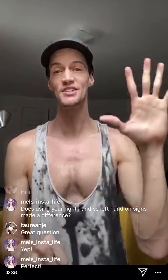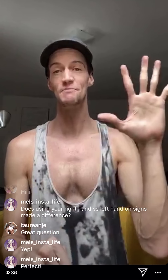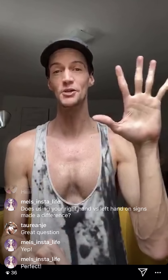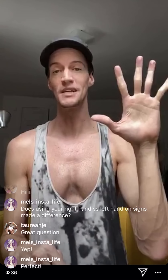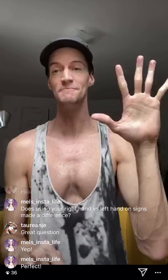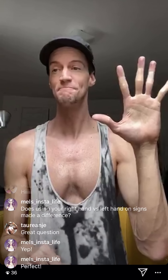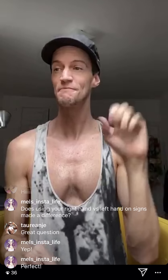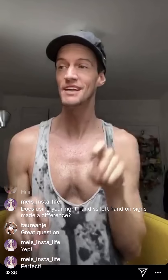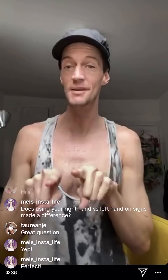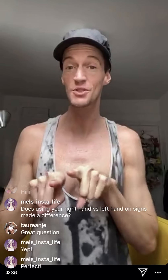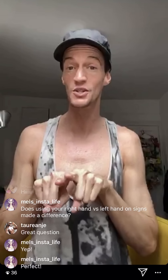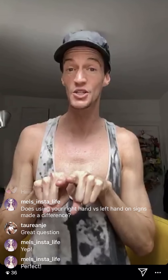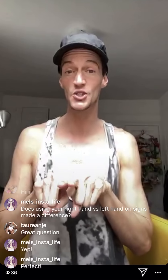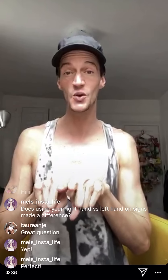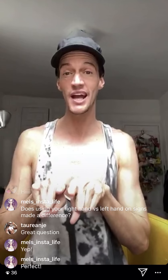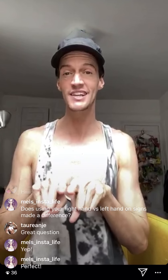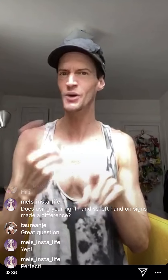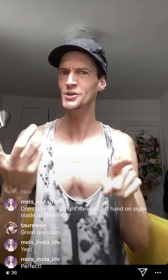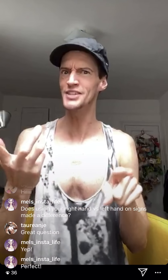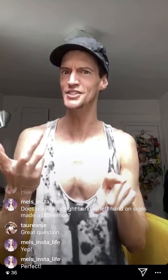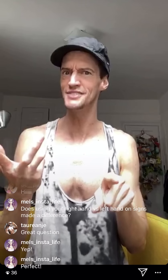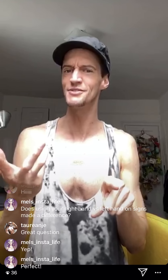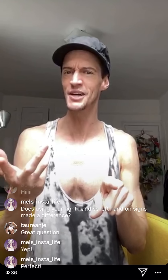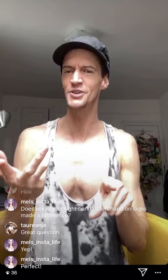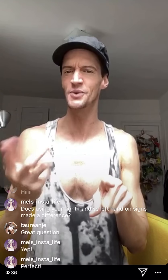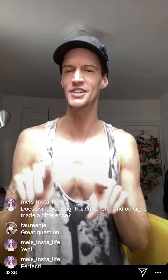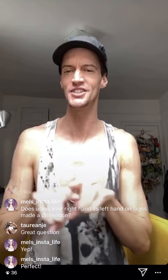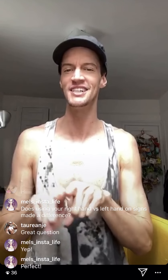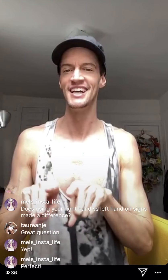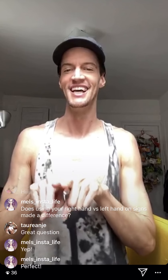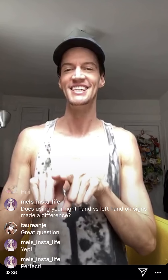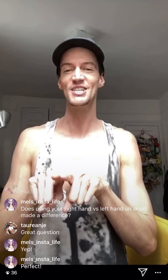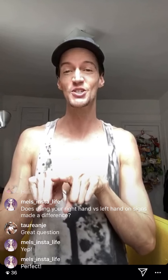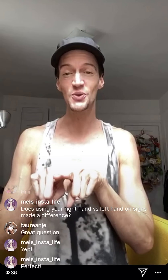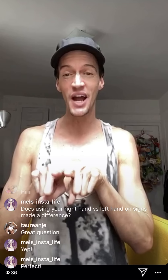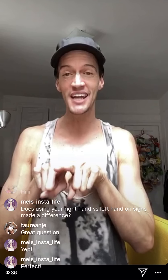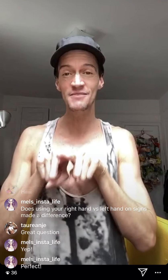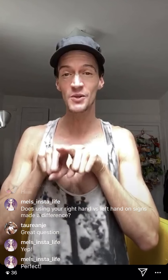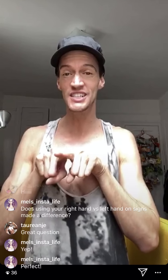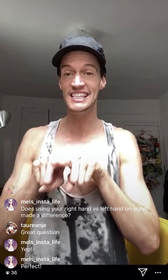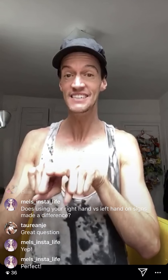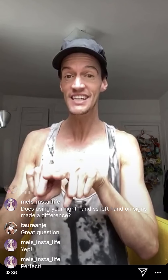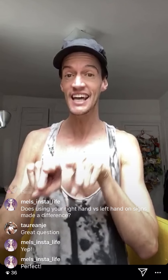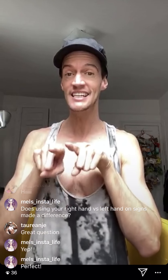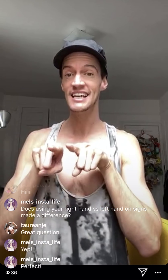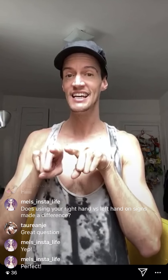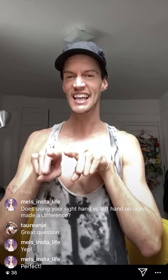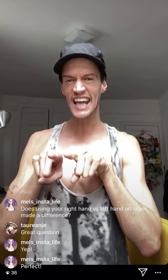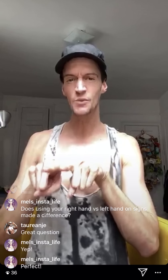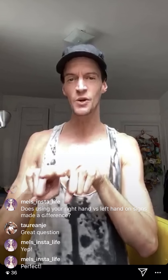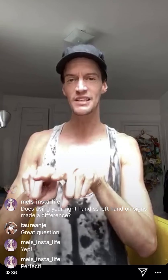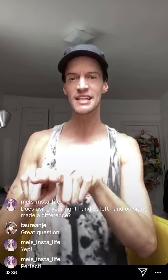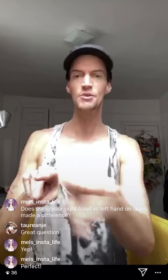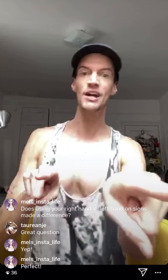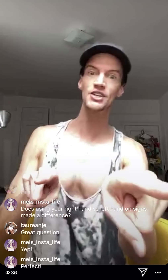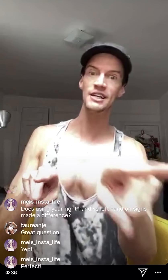me. So to stray, great question. To stray or to deviate, like, hey, we're going in the same direction, and then